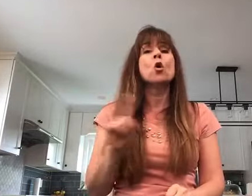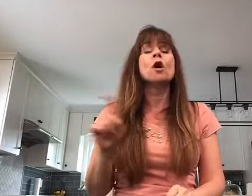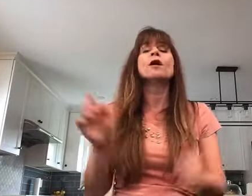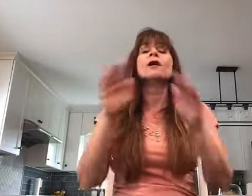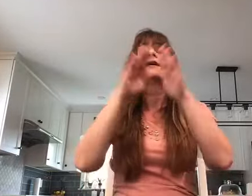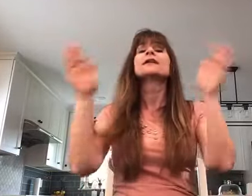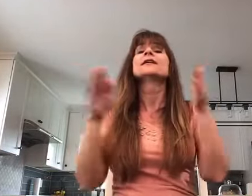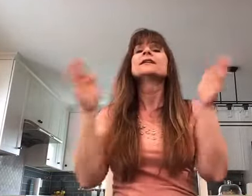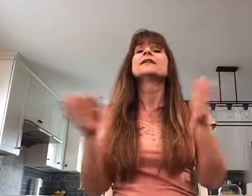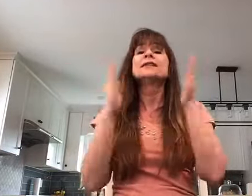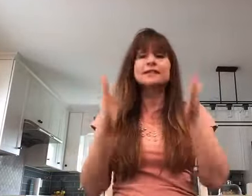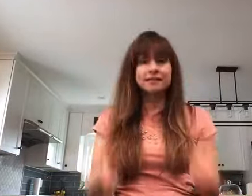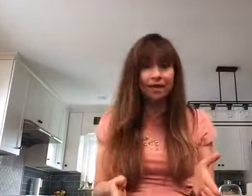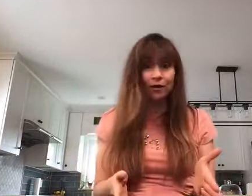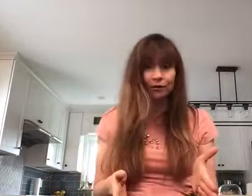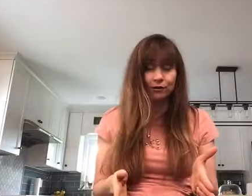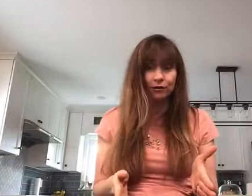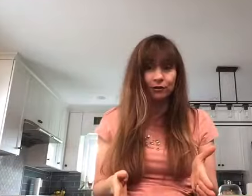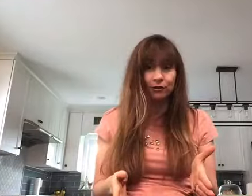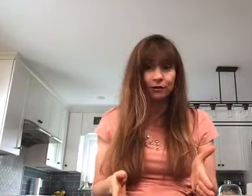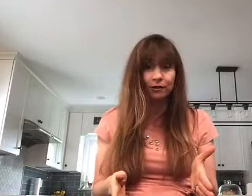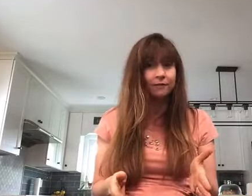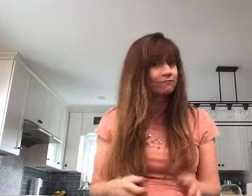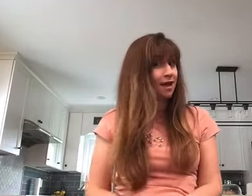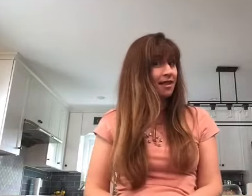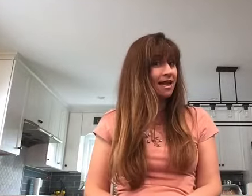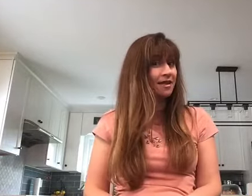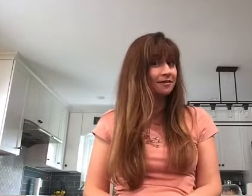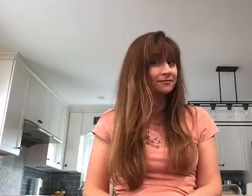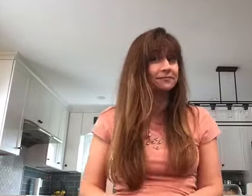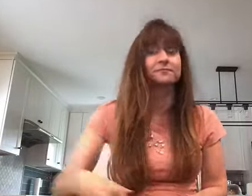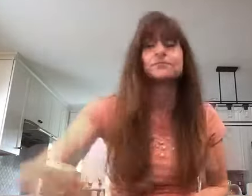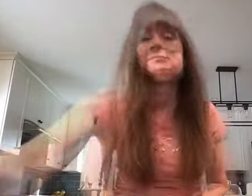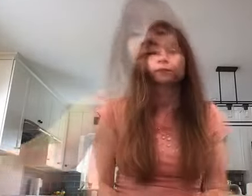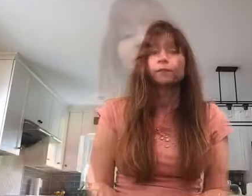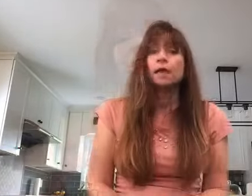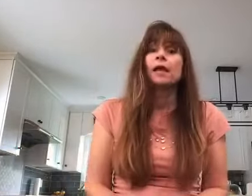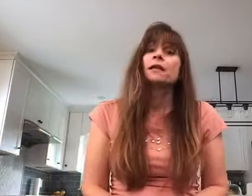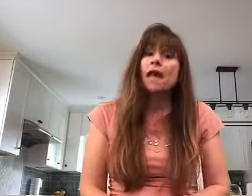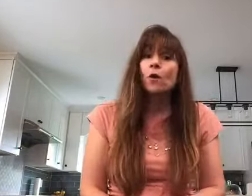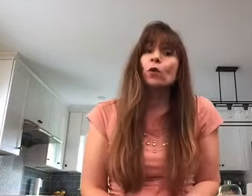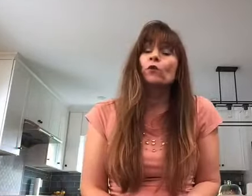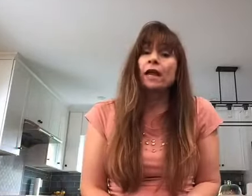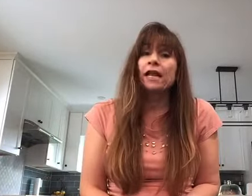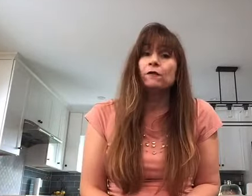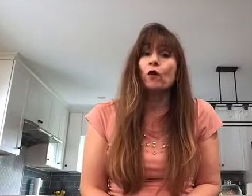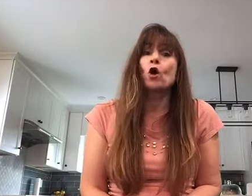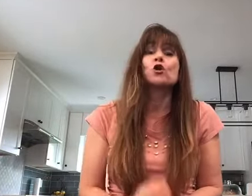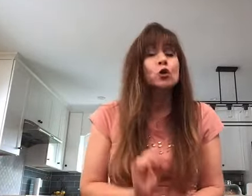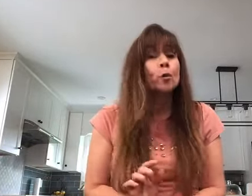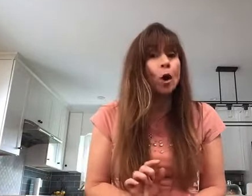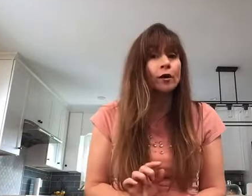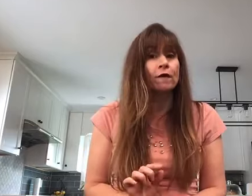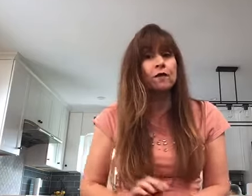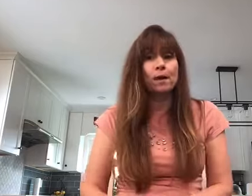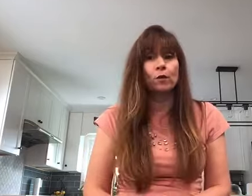nor sinners. Got that? Now we're ready for our new part of the memory